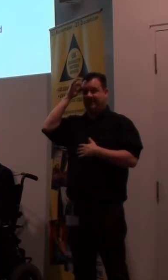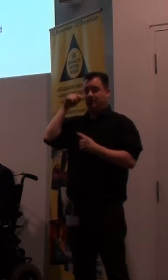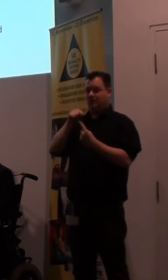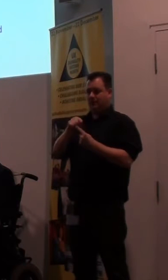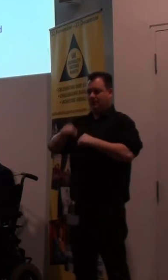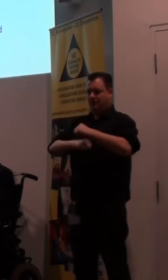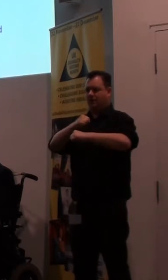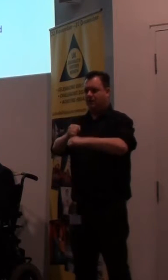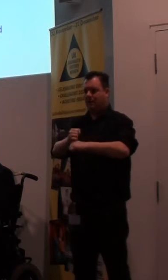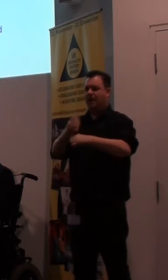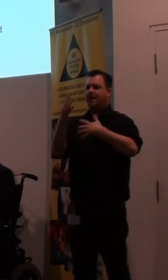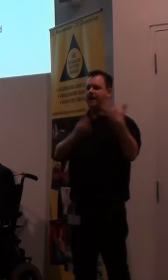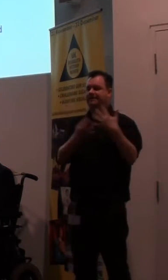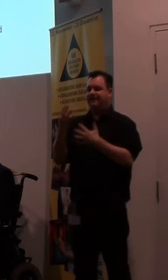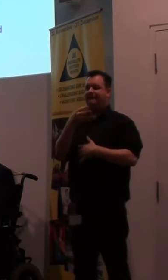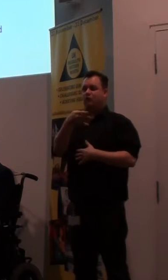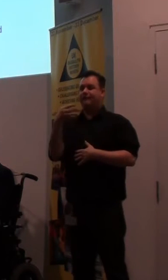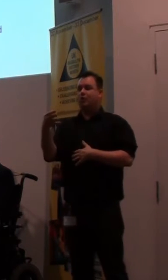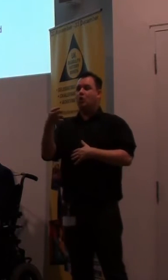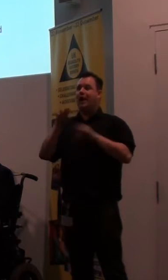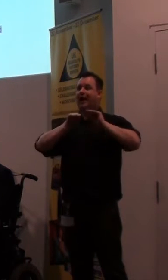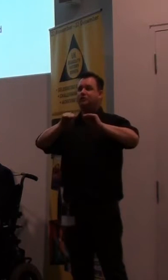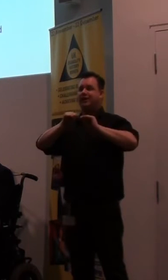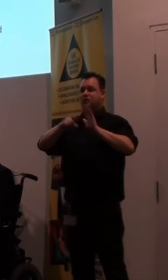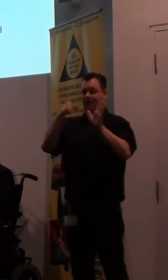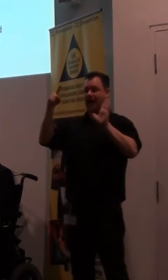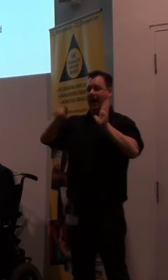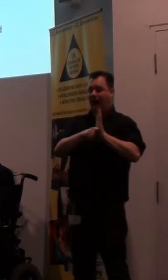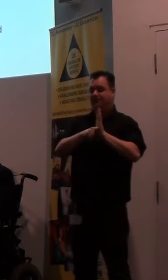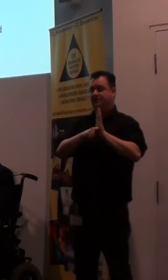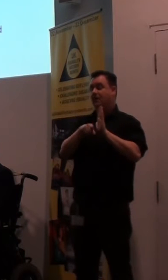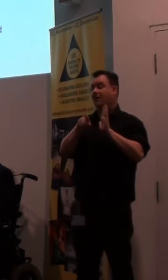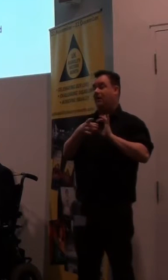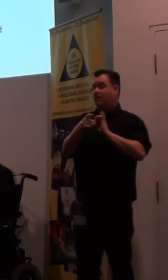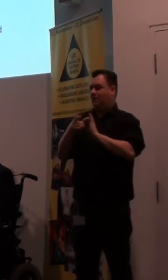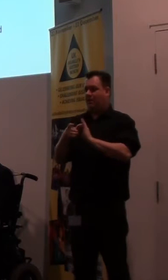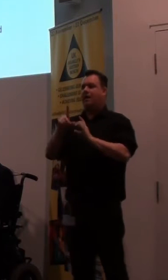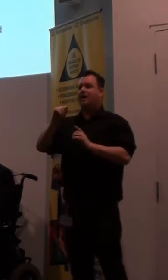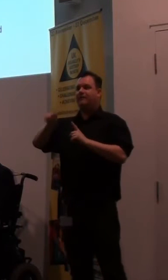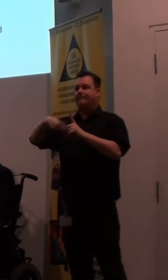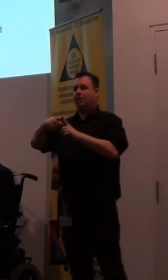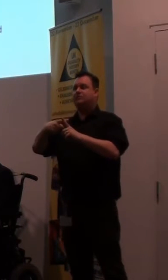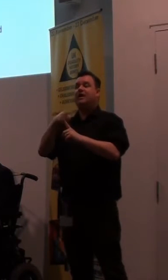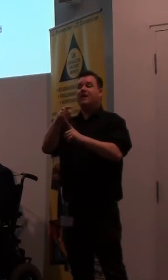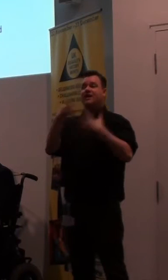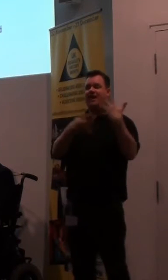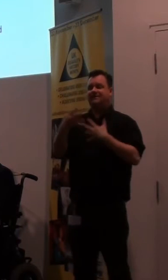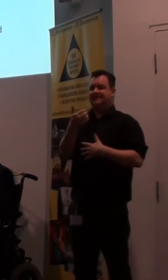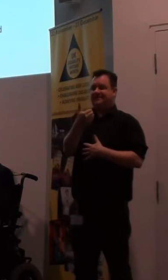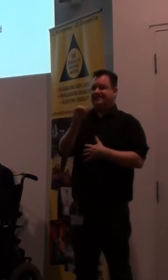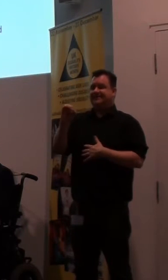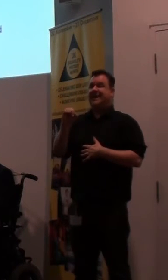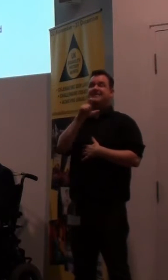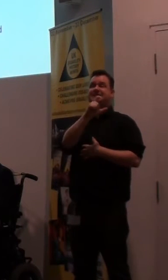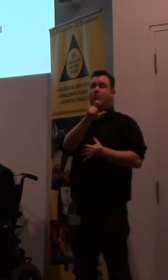the 1944 Education Act, in which was enshrined 11 plus. By the way, in the 1960s, all of Cyril